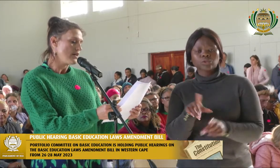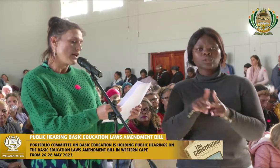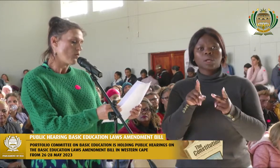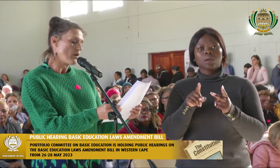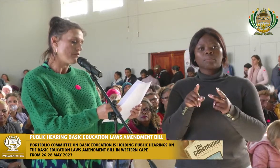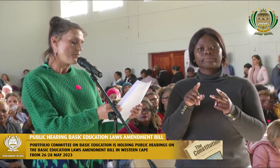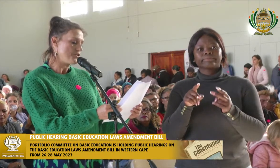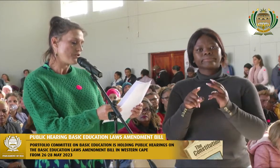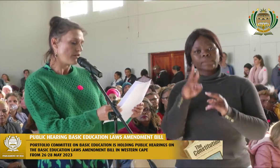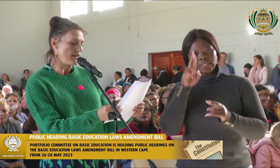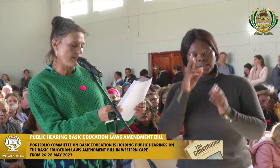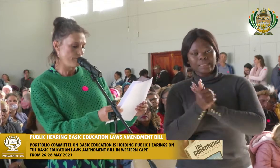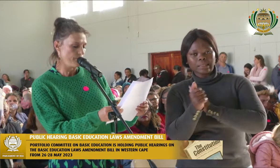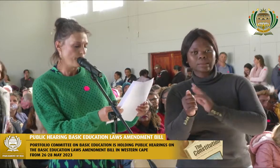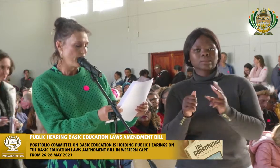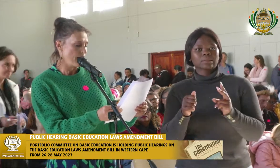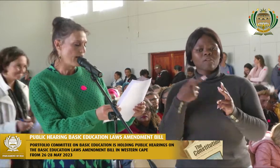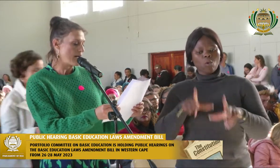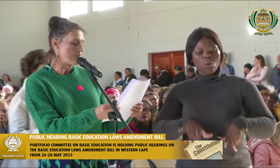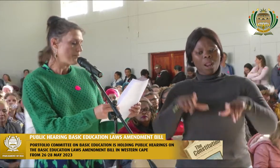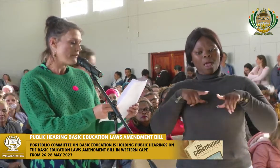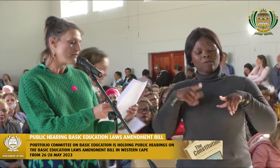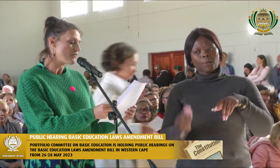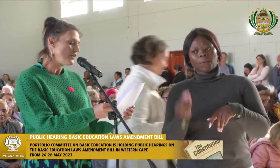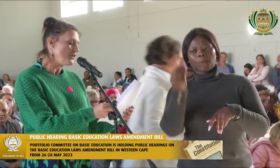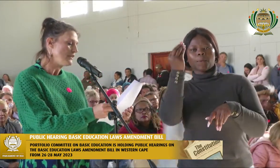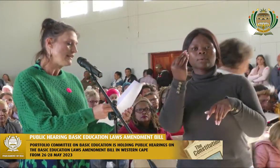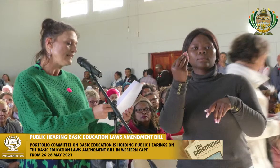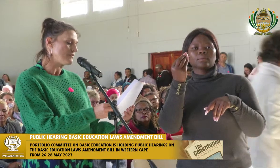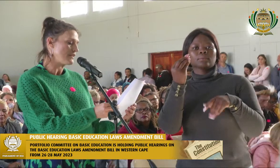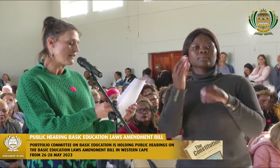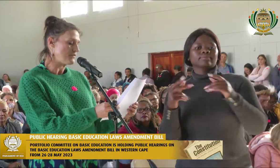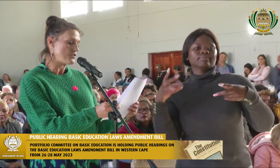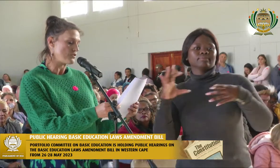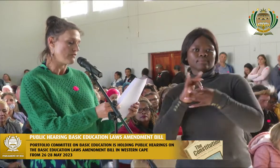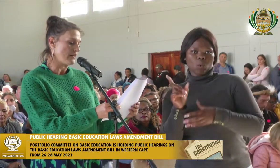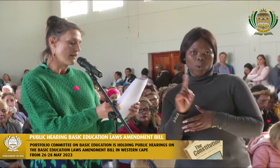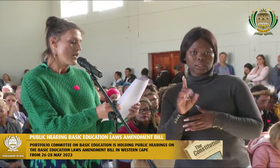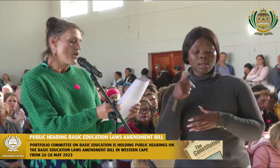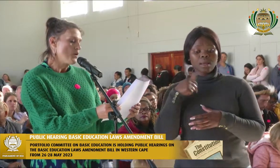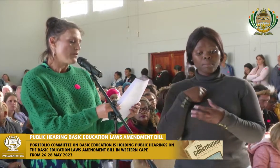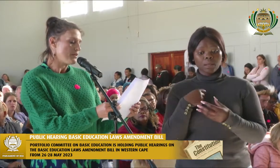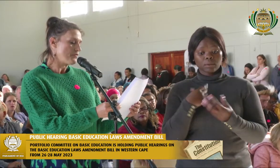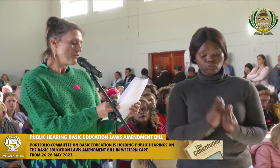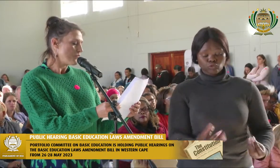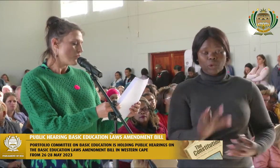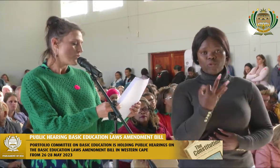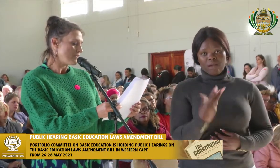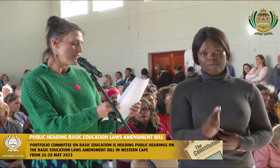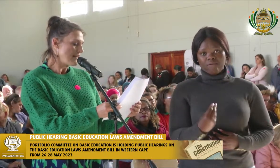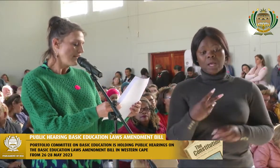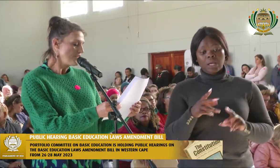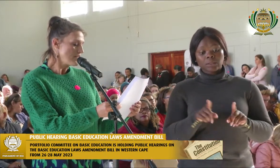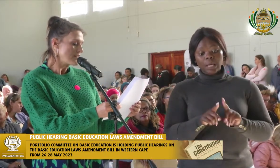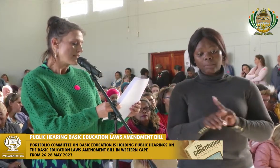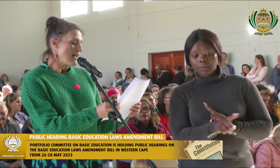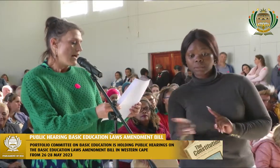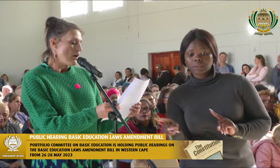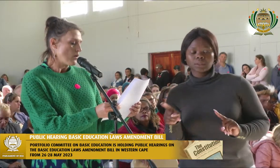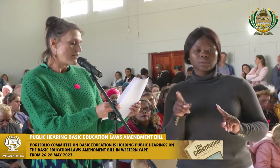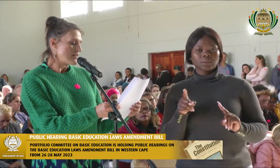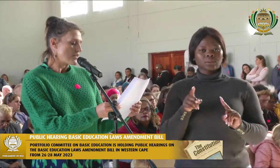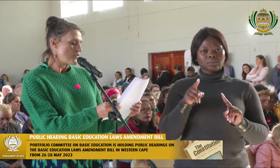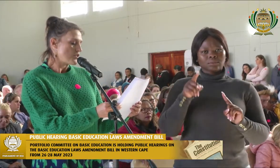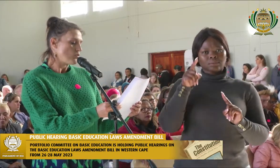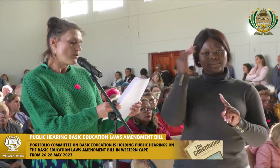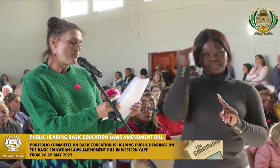skills acquired for mature life. I'm a parent of three uniquely different gifted children with different forms of intelligence.